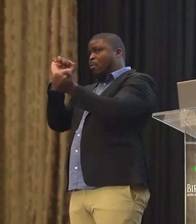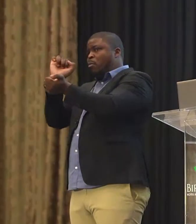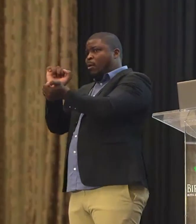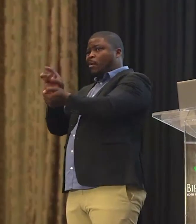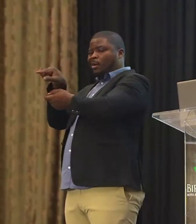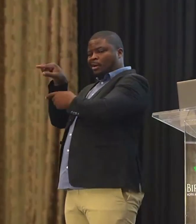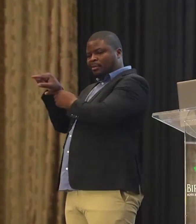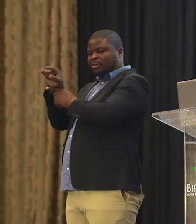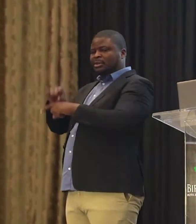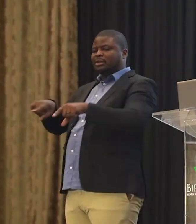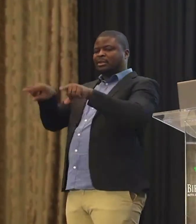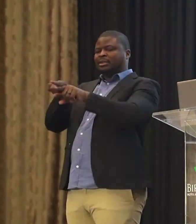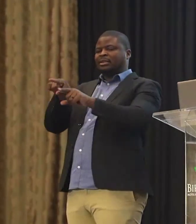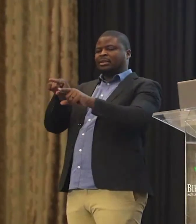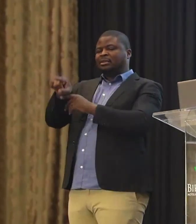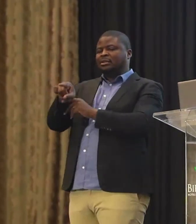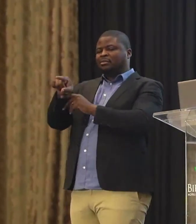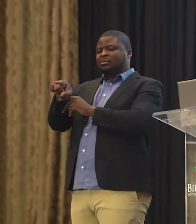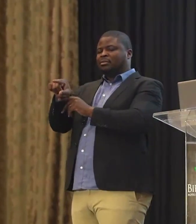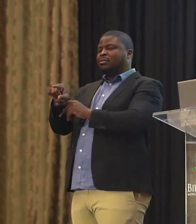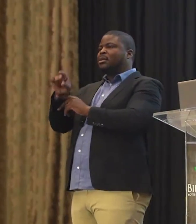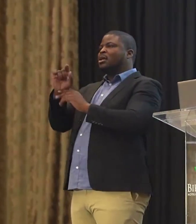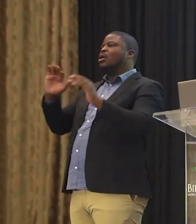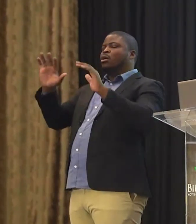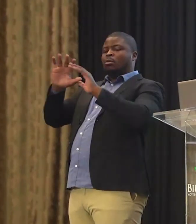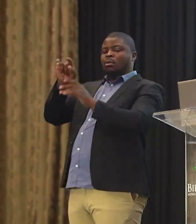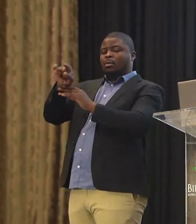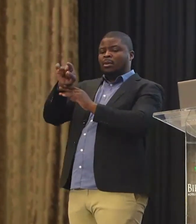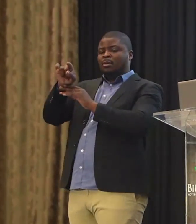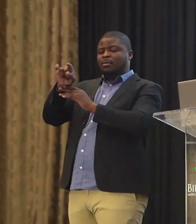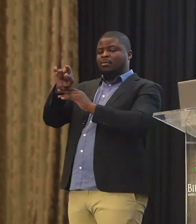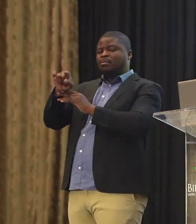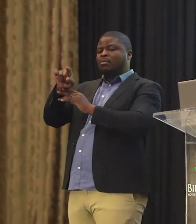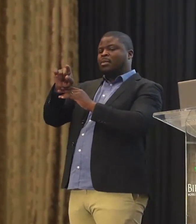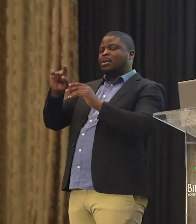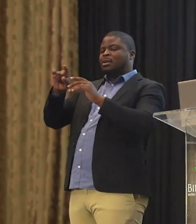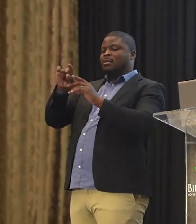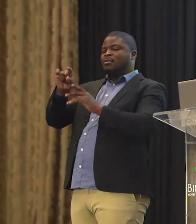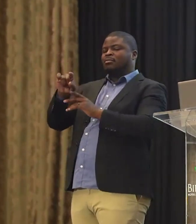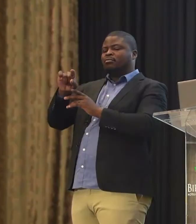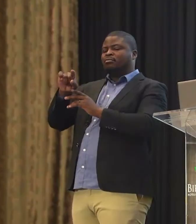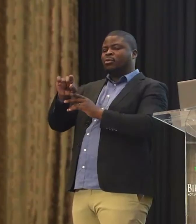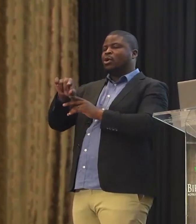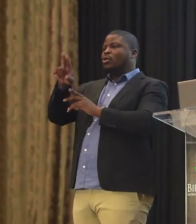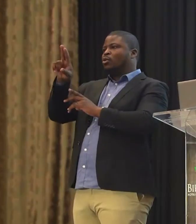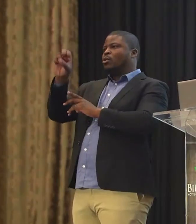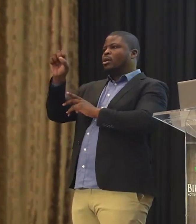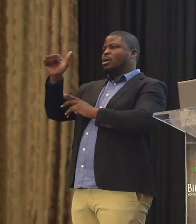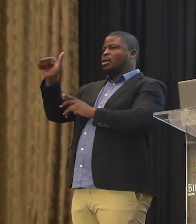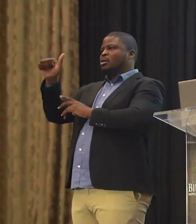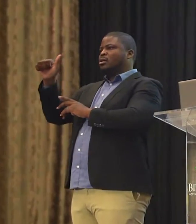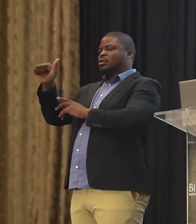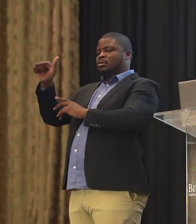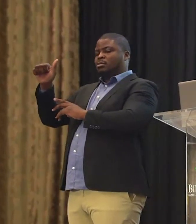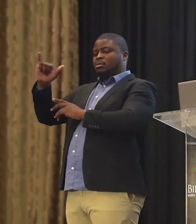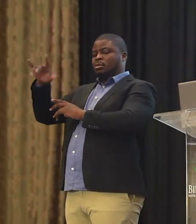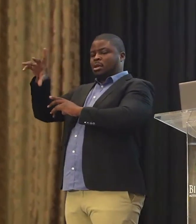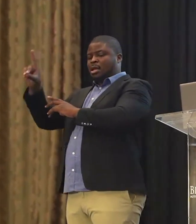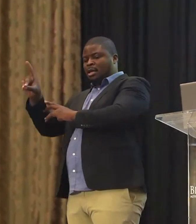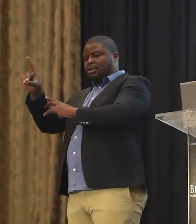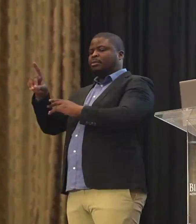well as PEPFAR funding, as well as Global Fund funding. But all of these are coordinated by SANAC.